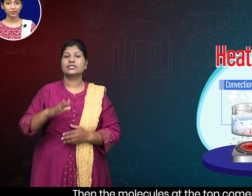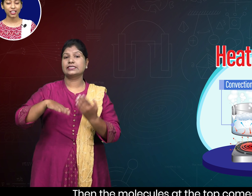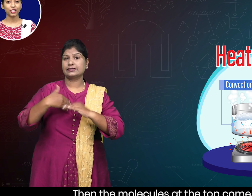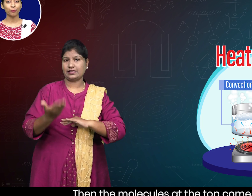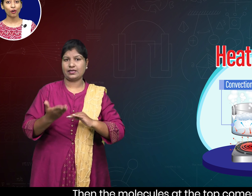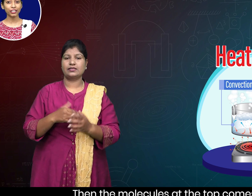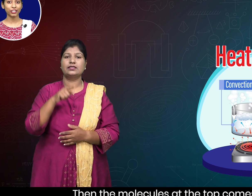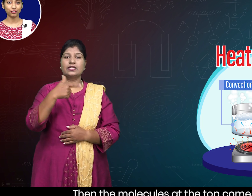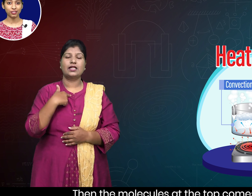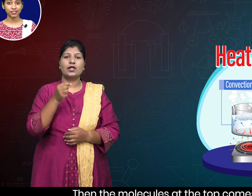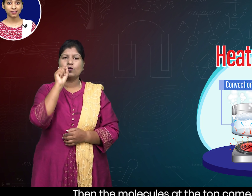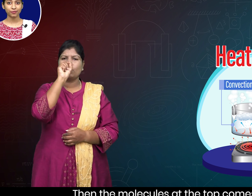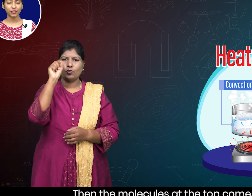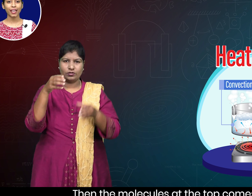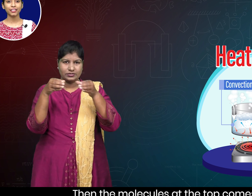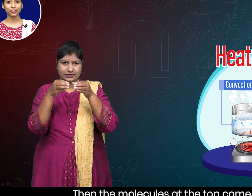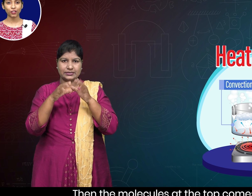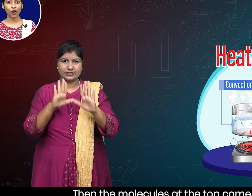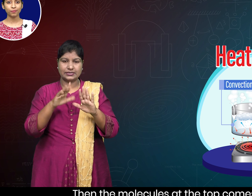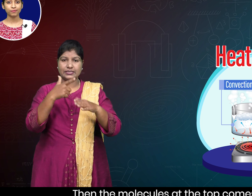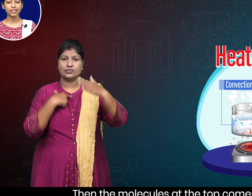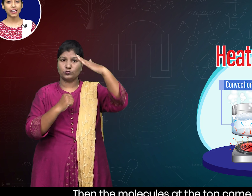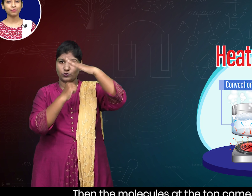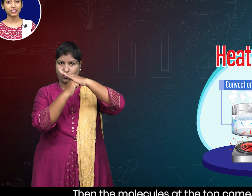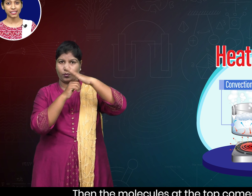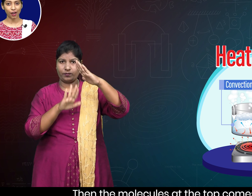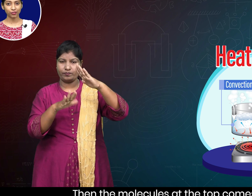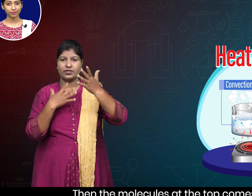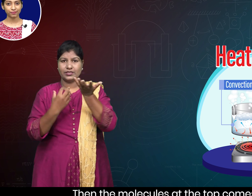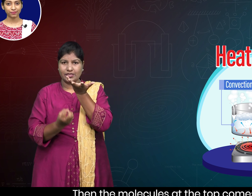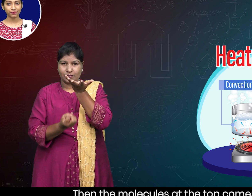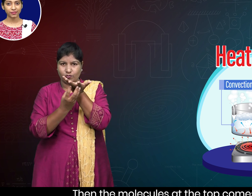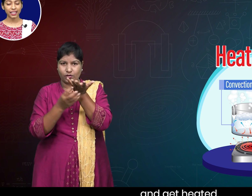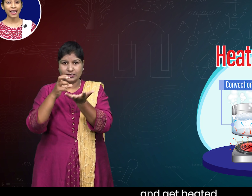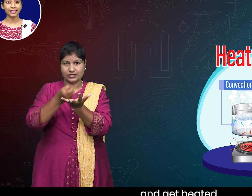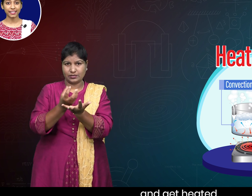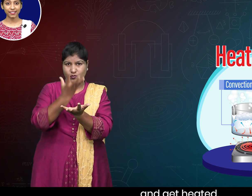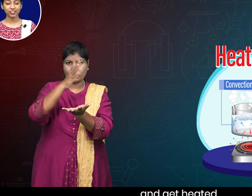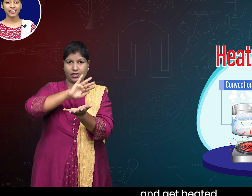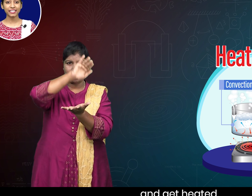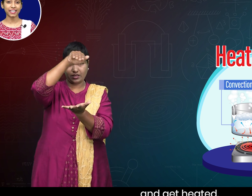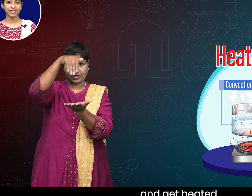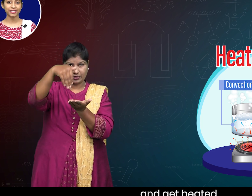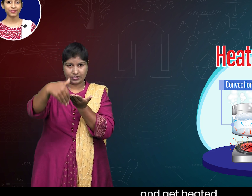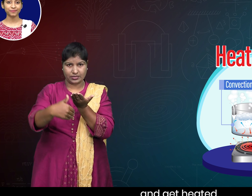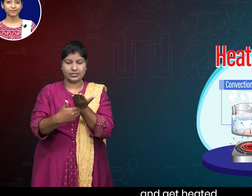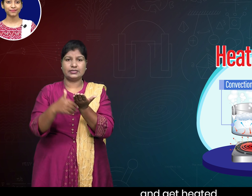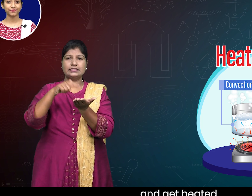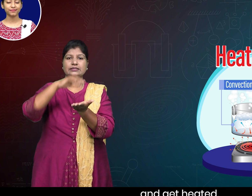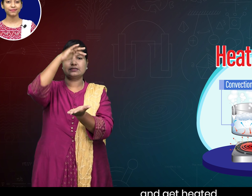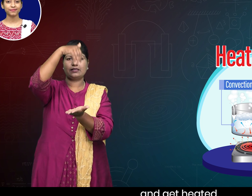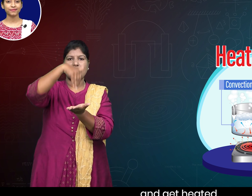Then the molecules at the top comes down and get heated.